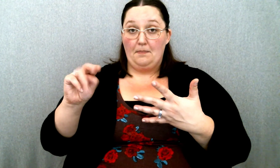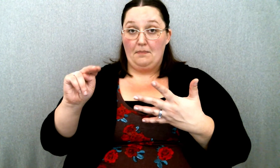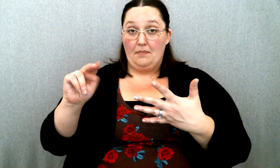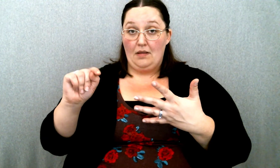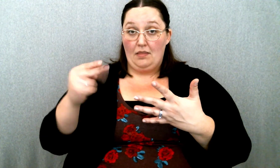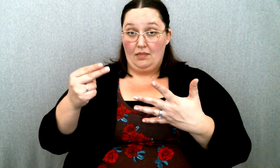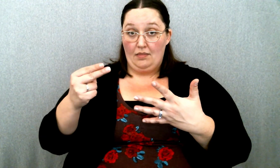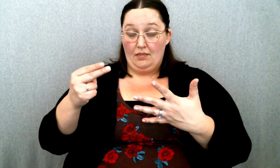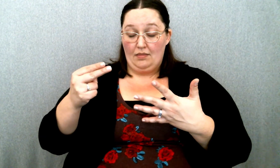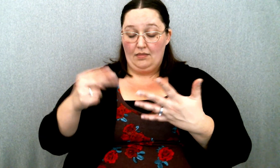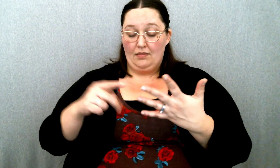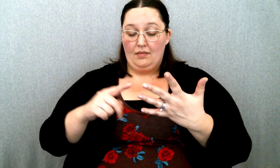month,